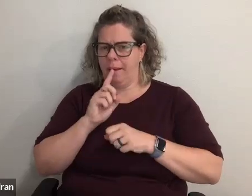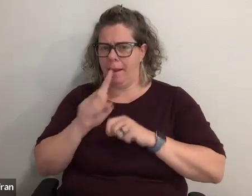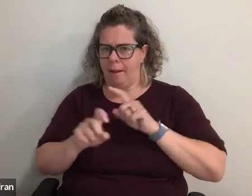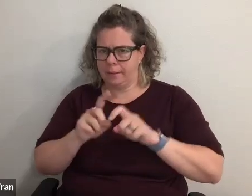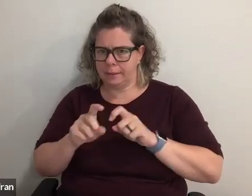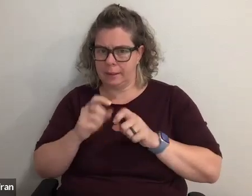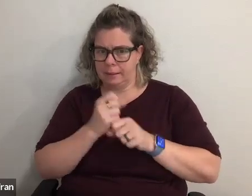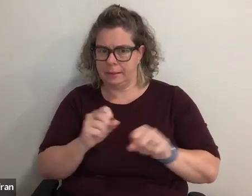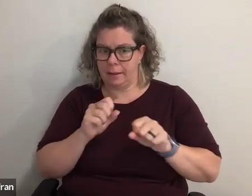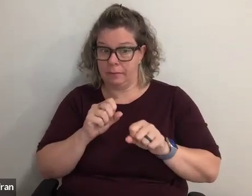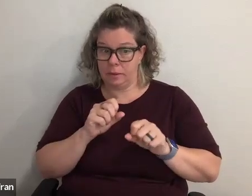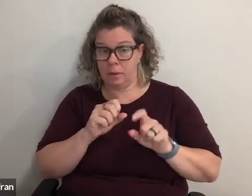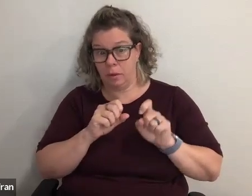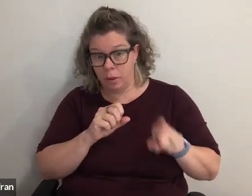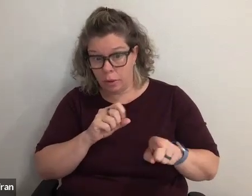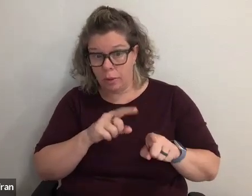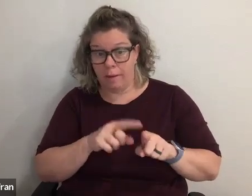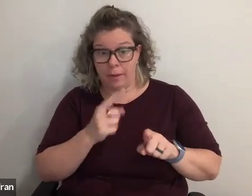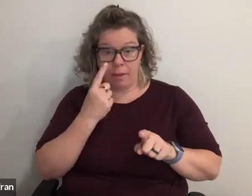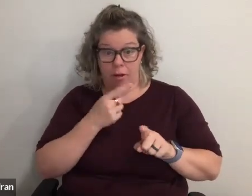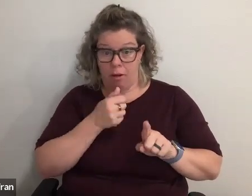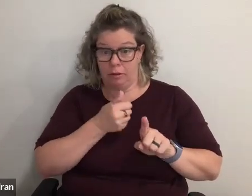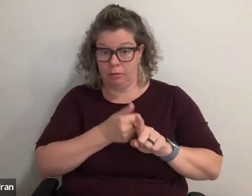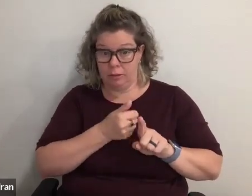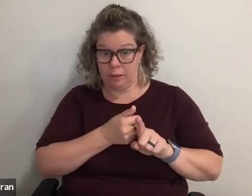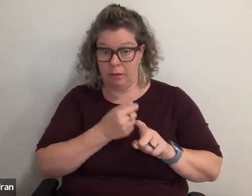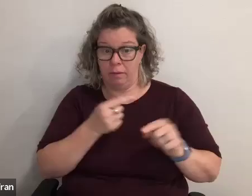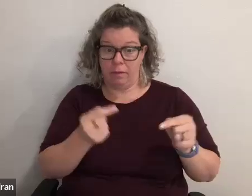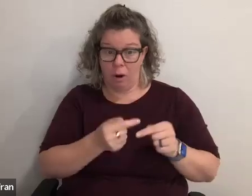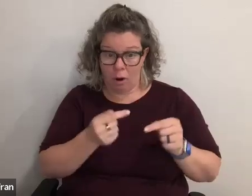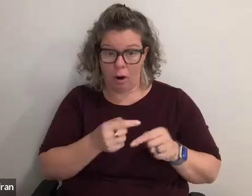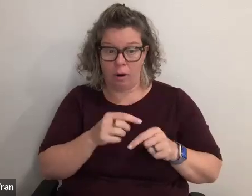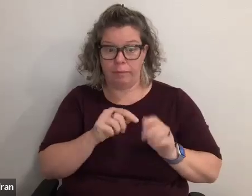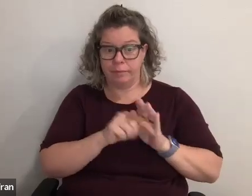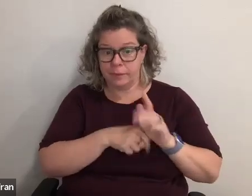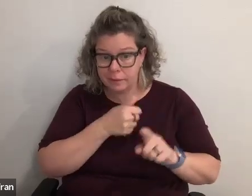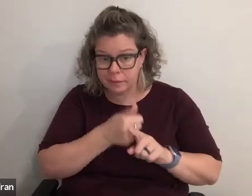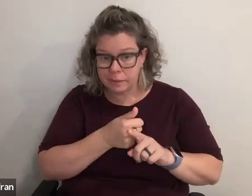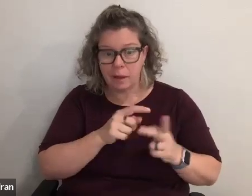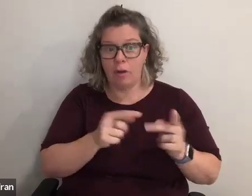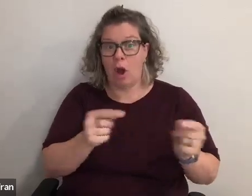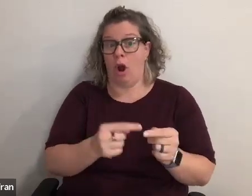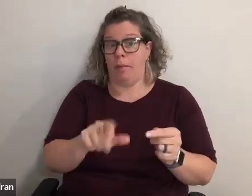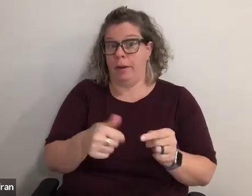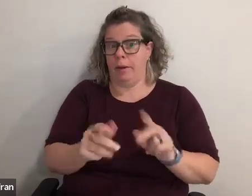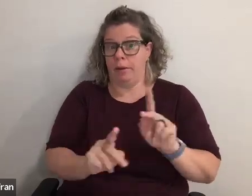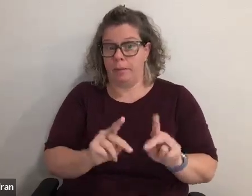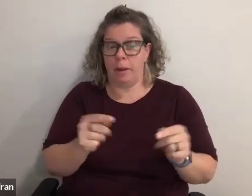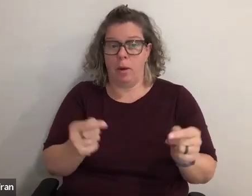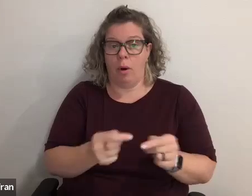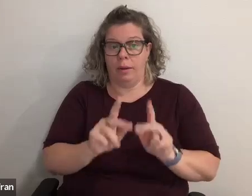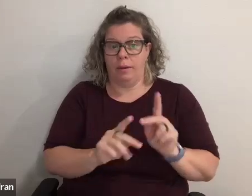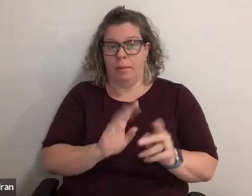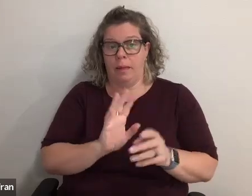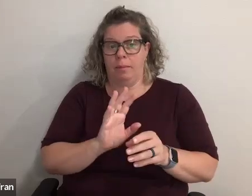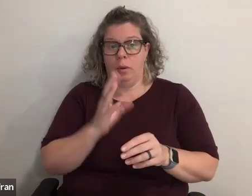have you had thoughts of suicide or self-harm? Have you been having thoughts of harming anybody else or harming the person who's